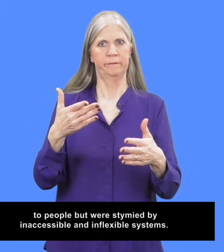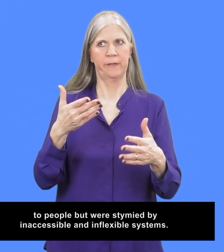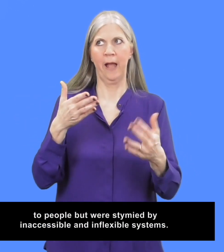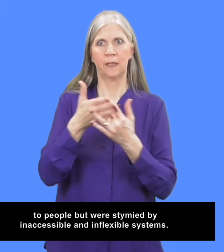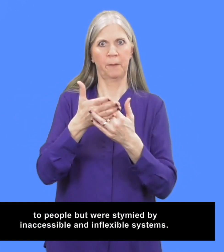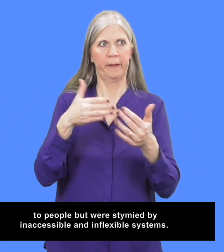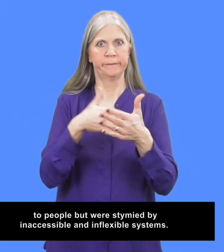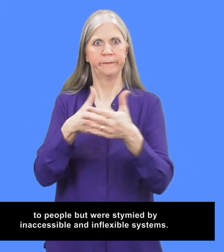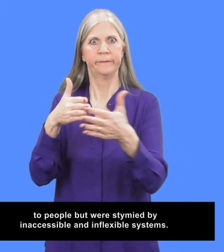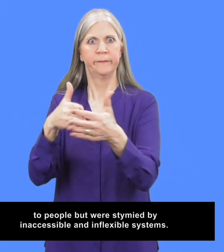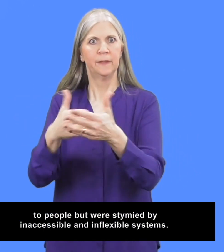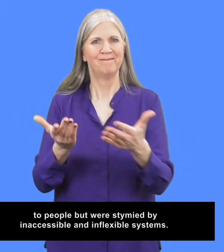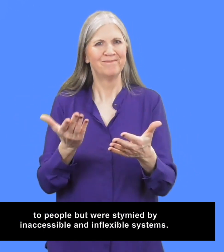and inflexible systems.